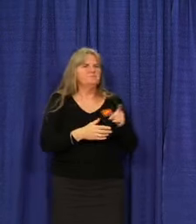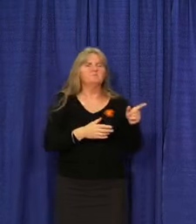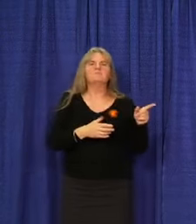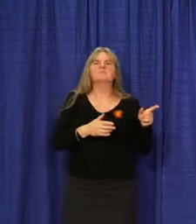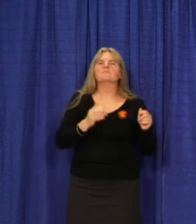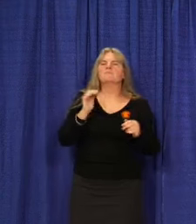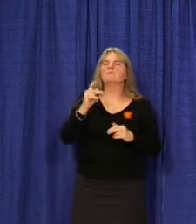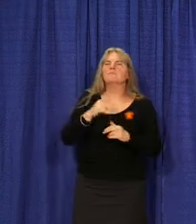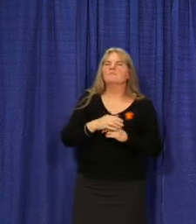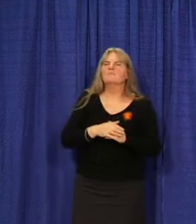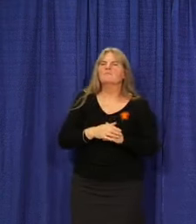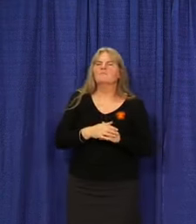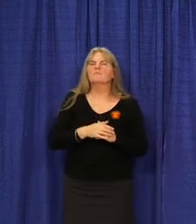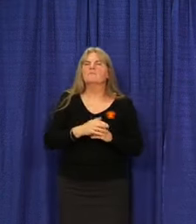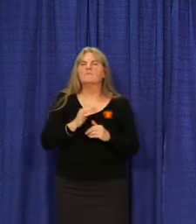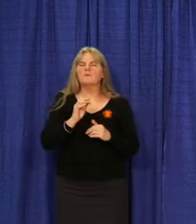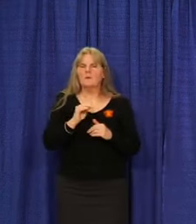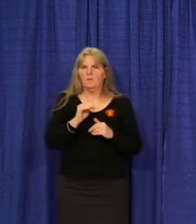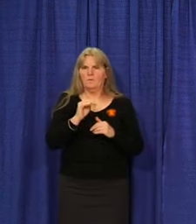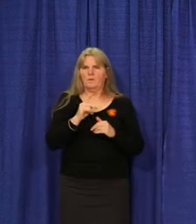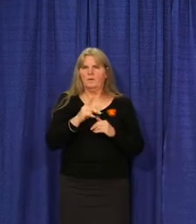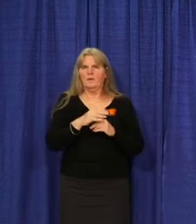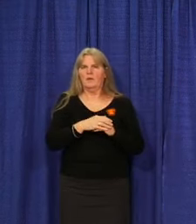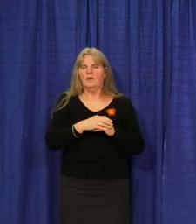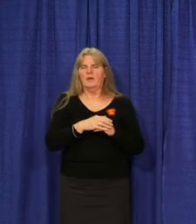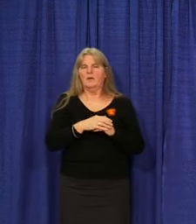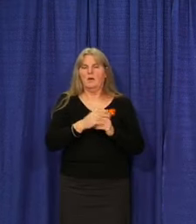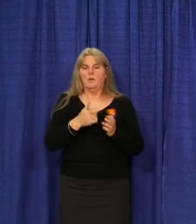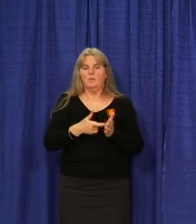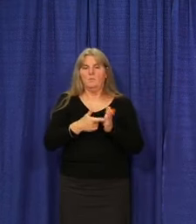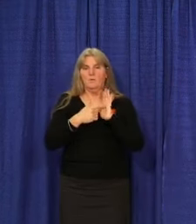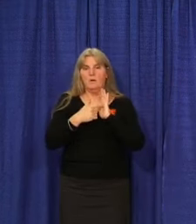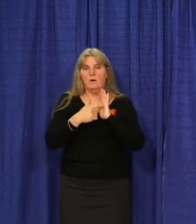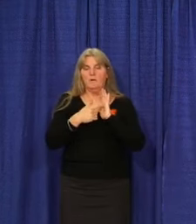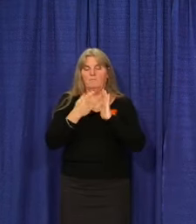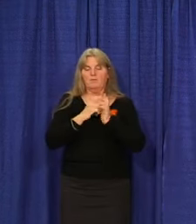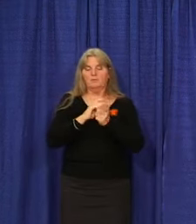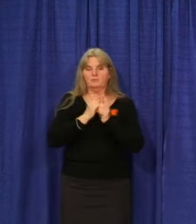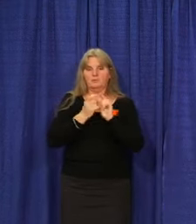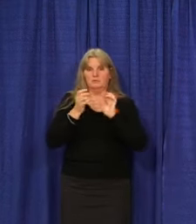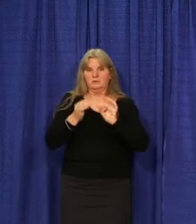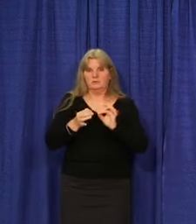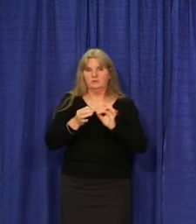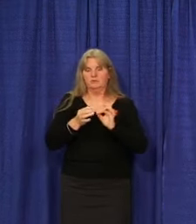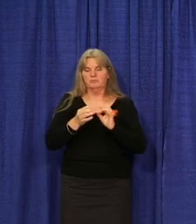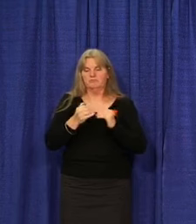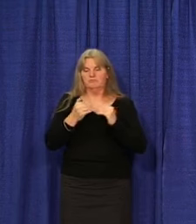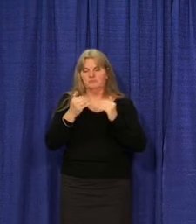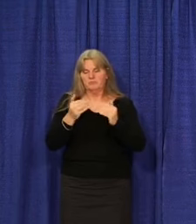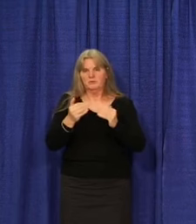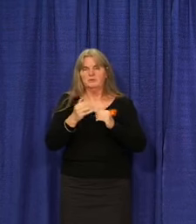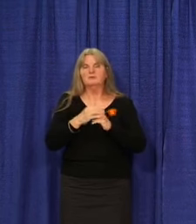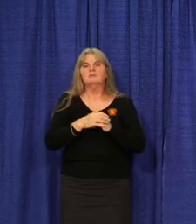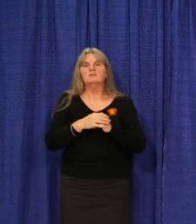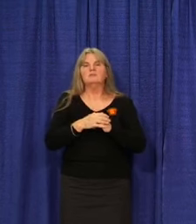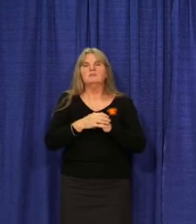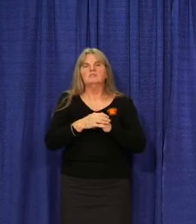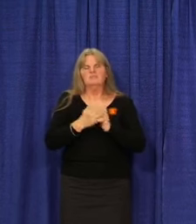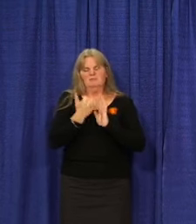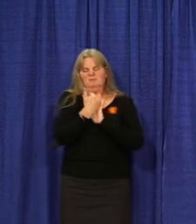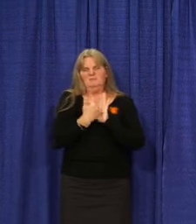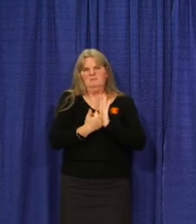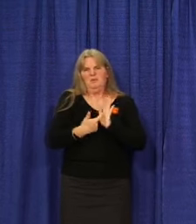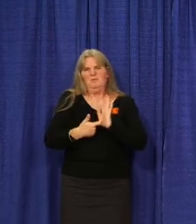Yeah, so again, I'll refer you to the criteria that were outlined in the path forward. So that gives the categories